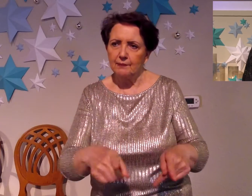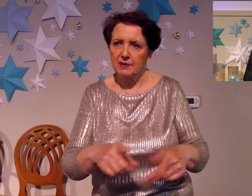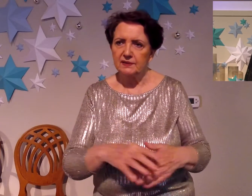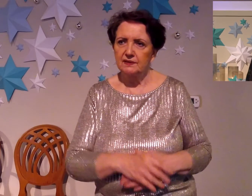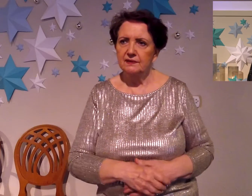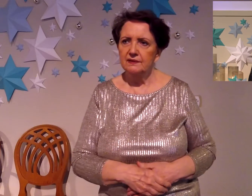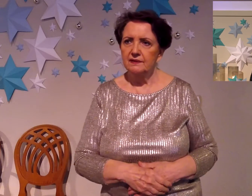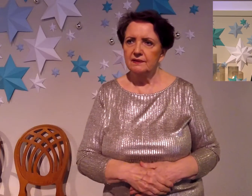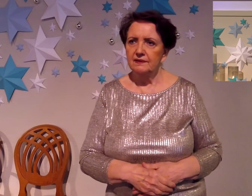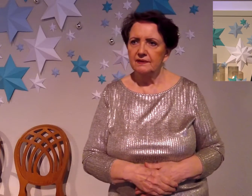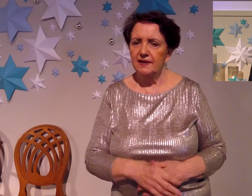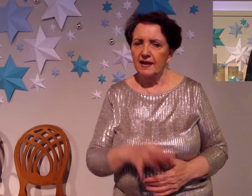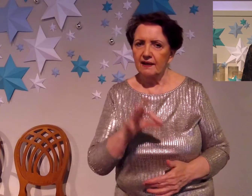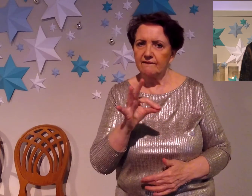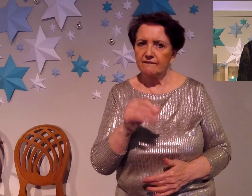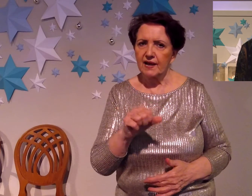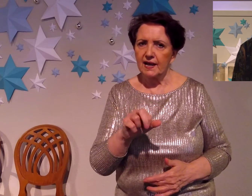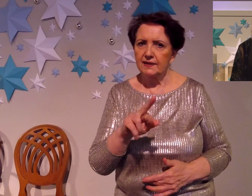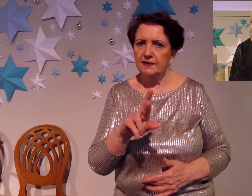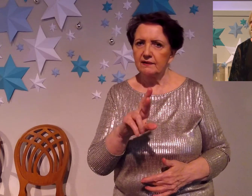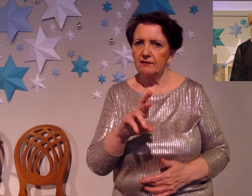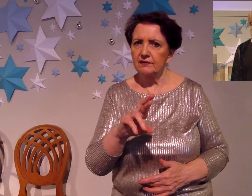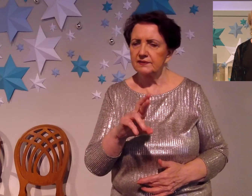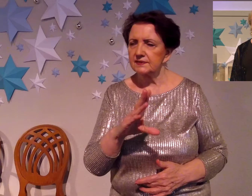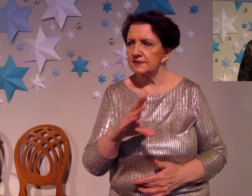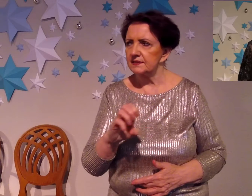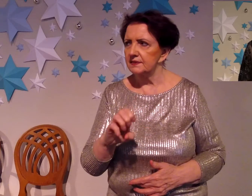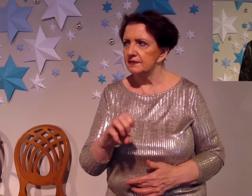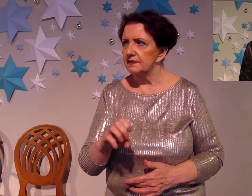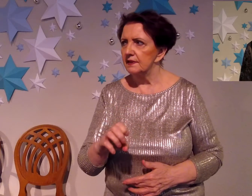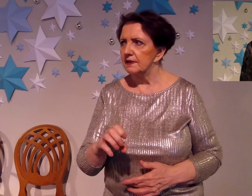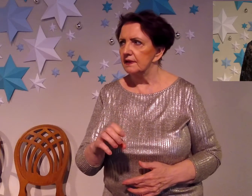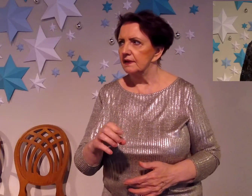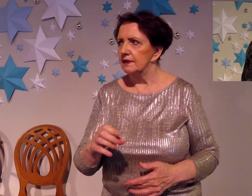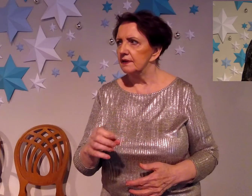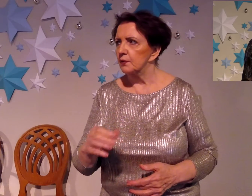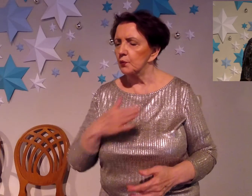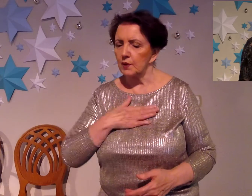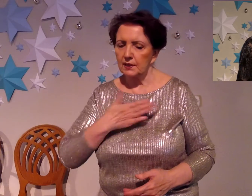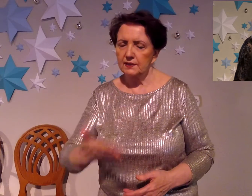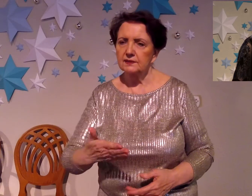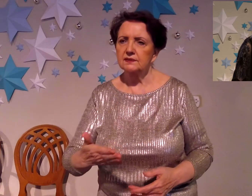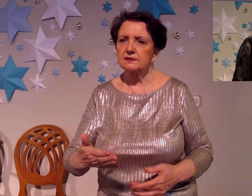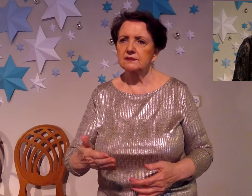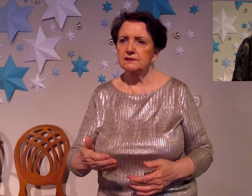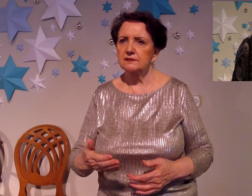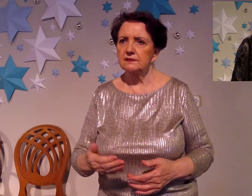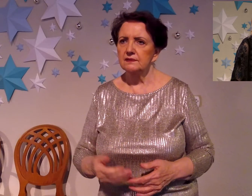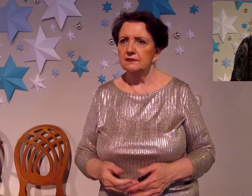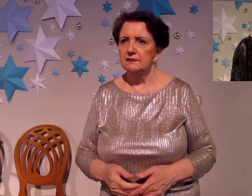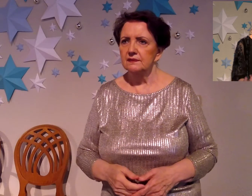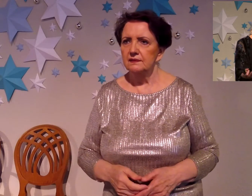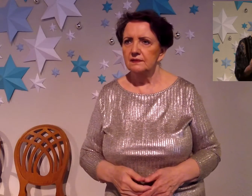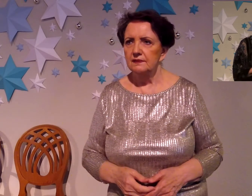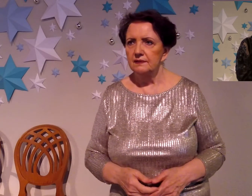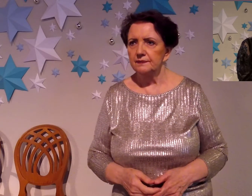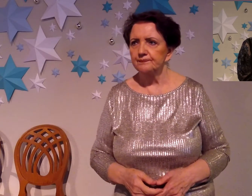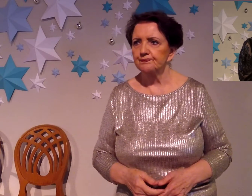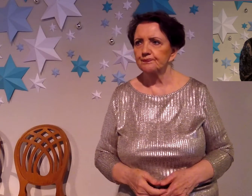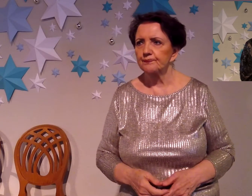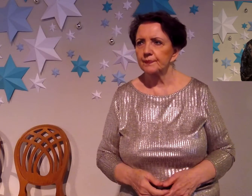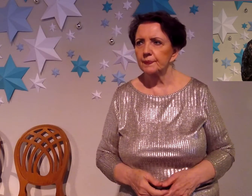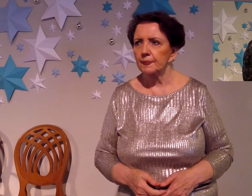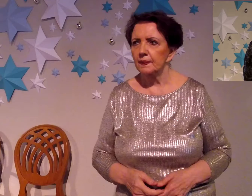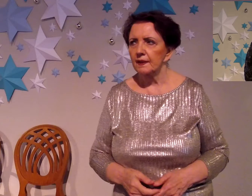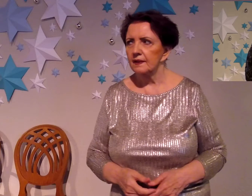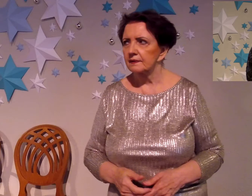fierce, deliberate willingness to be determined about that. And I think that's the other thing